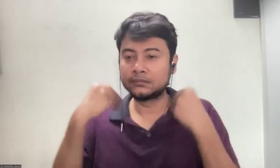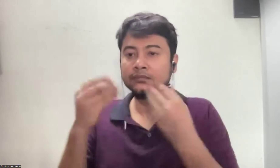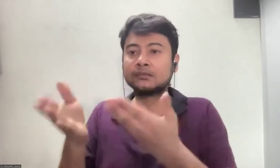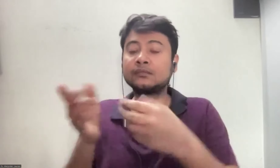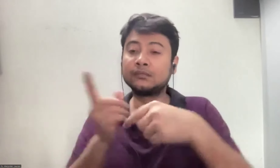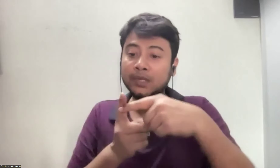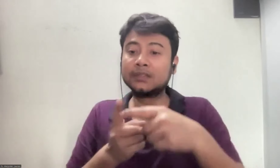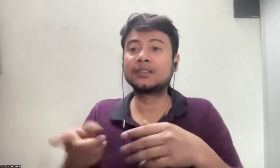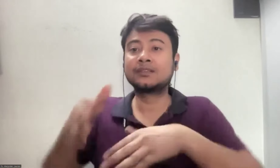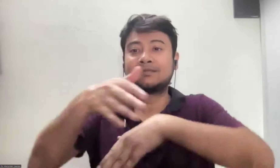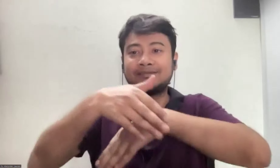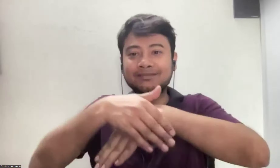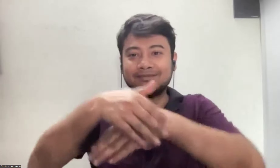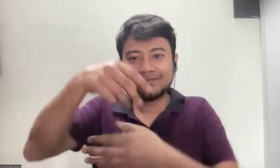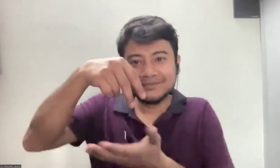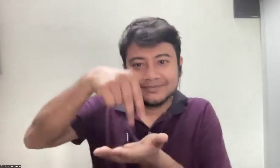accept without Tulsi.